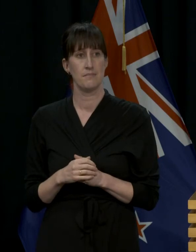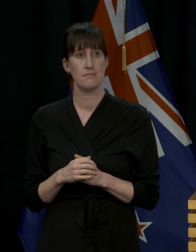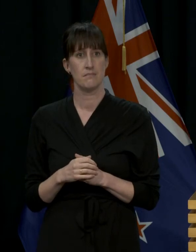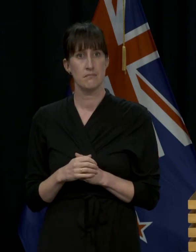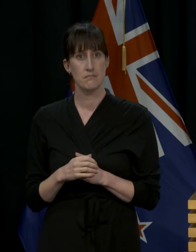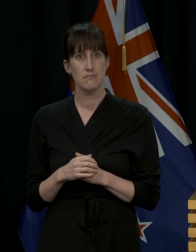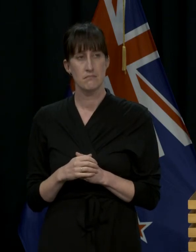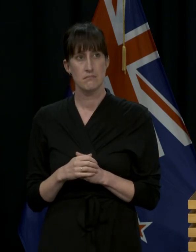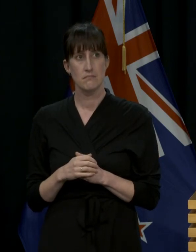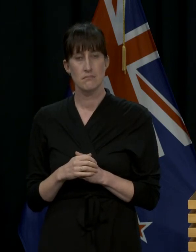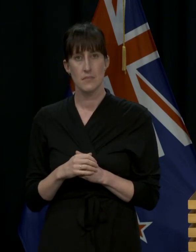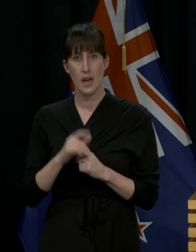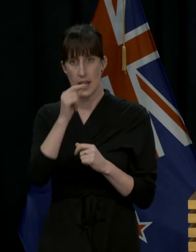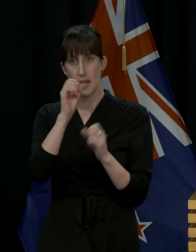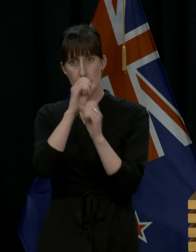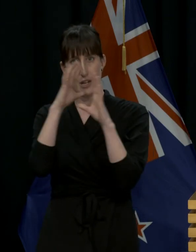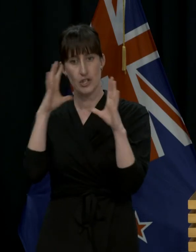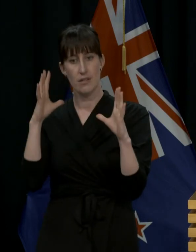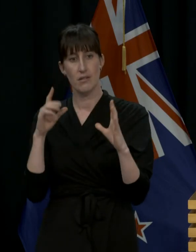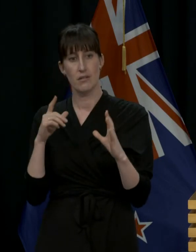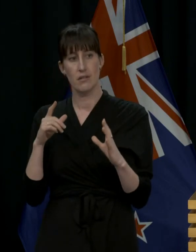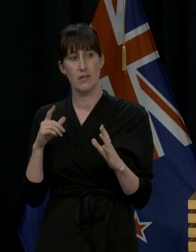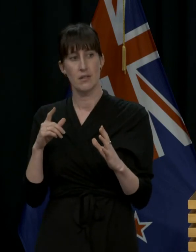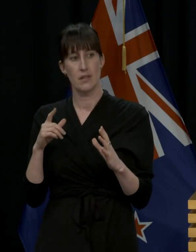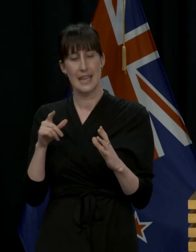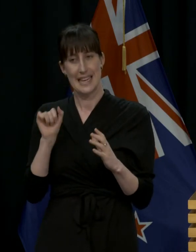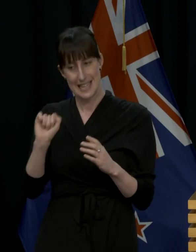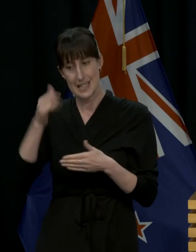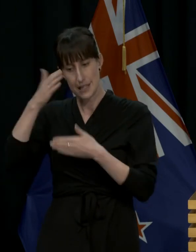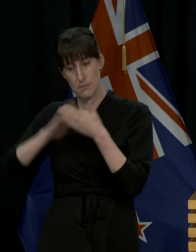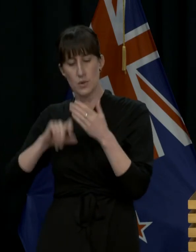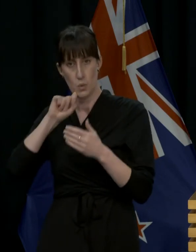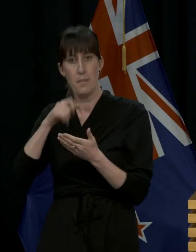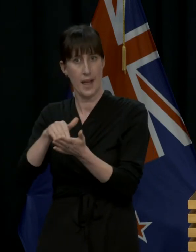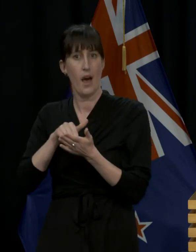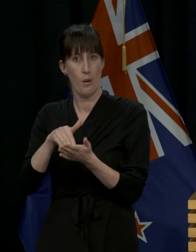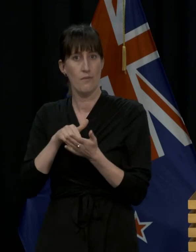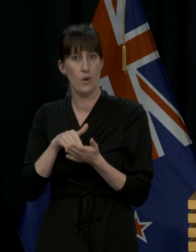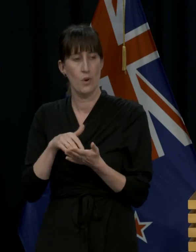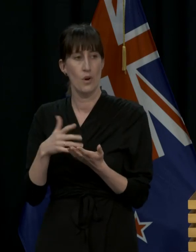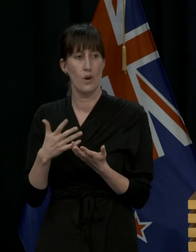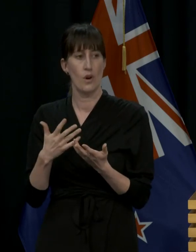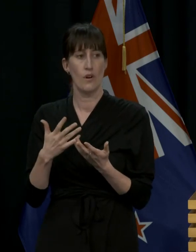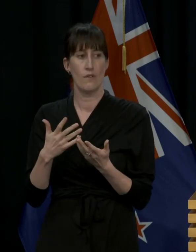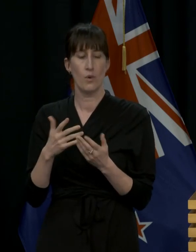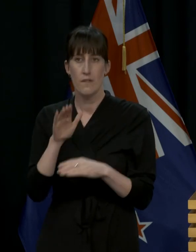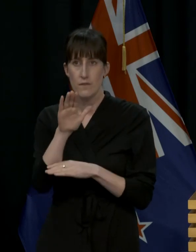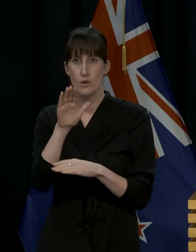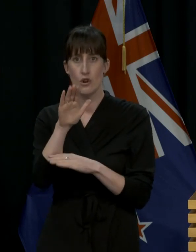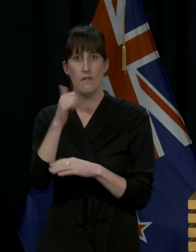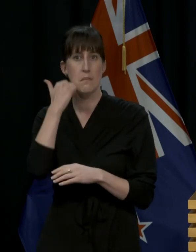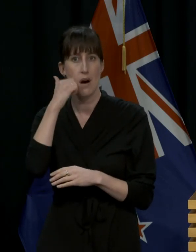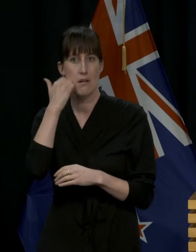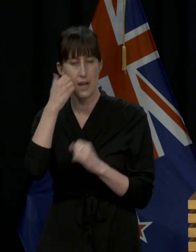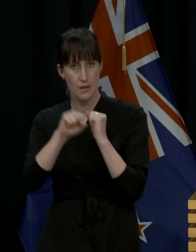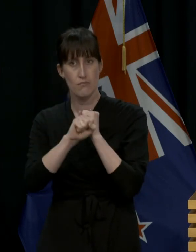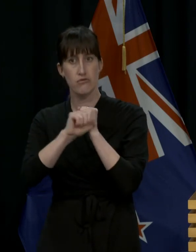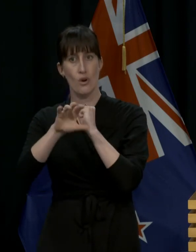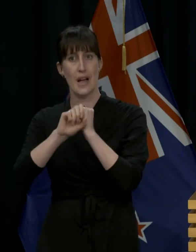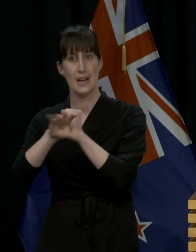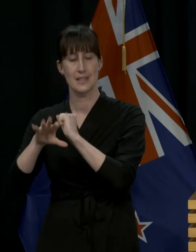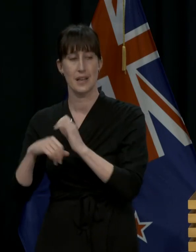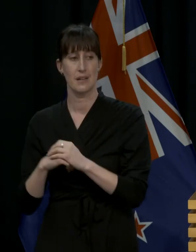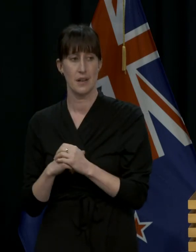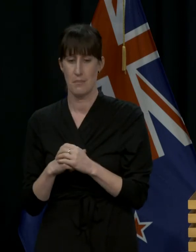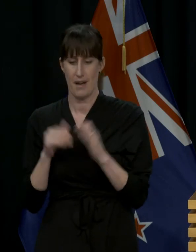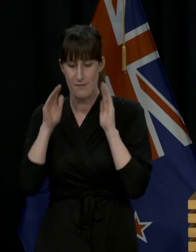know, only be helpful as we continue some of the conversations with the sector around the future of Māori broadcasting. Our focus